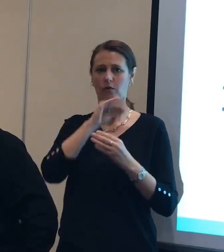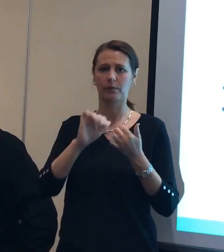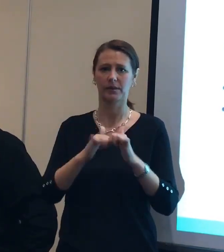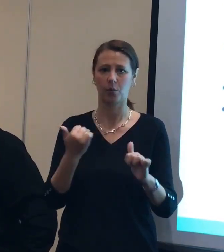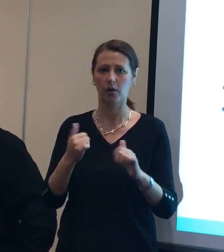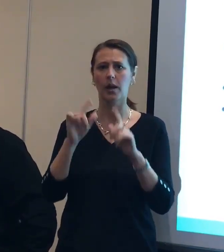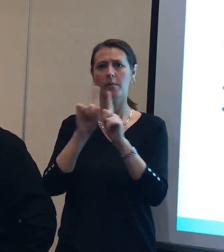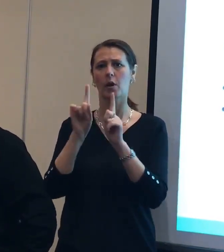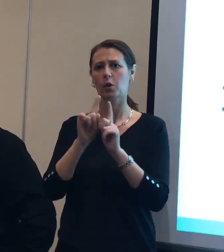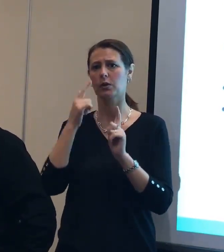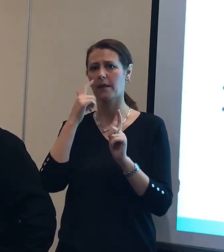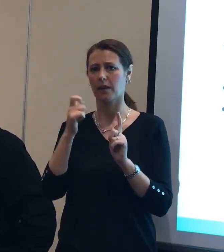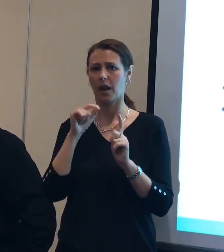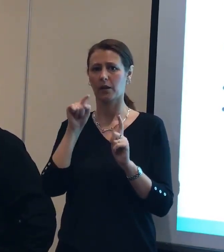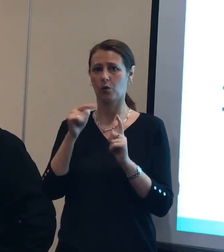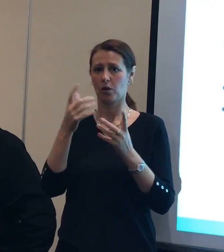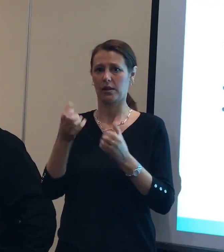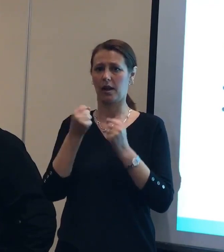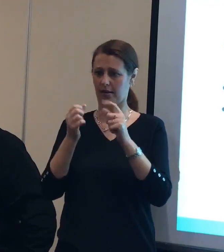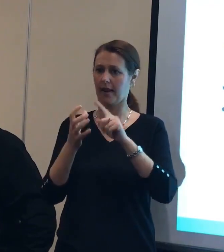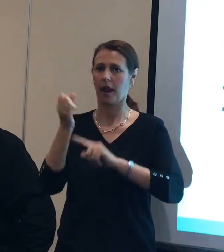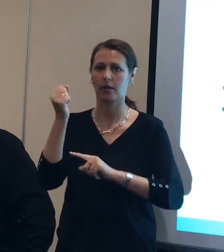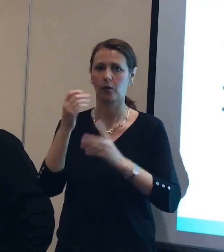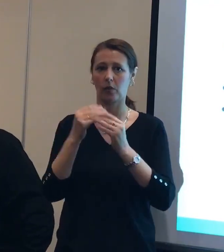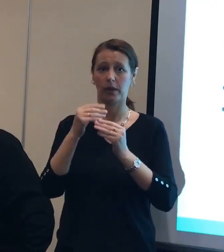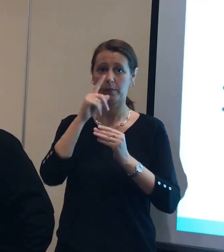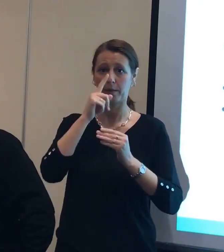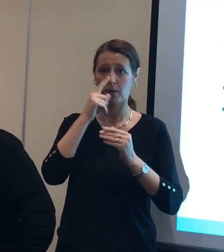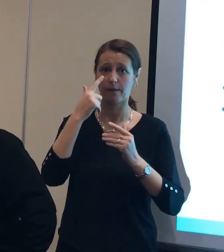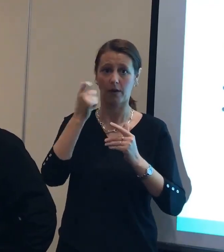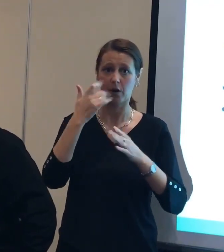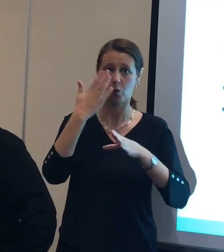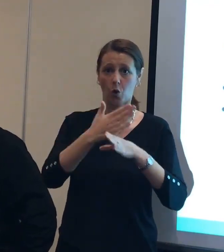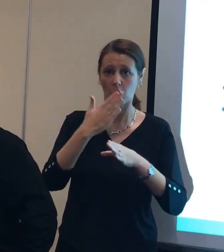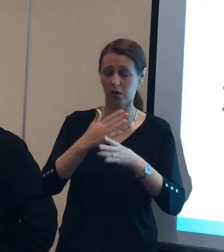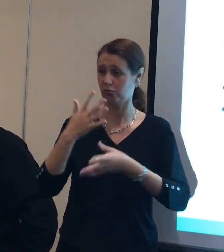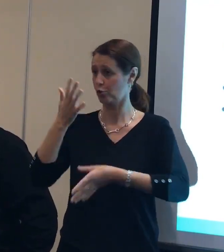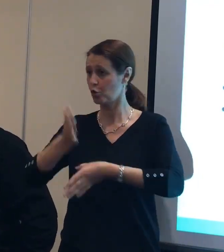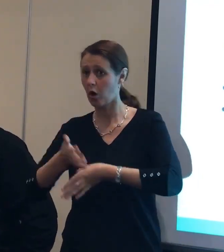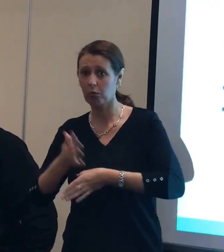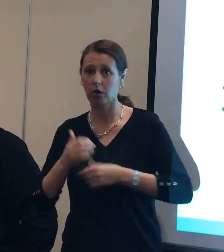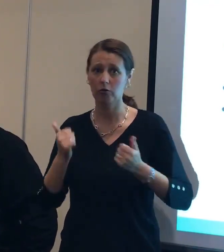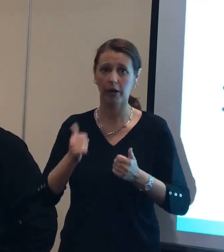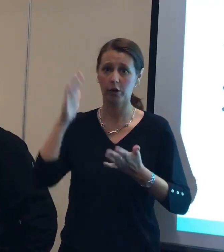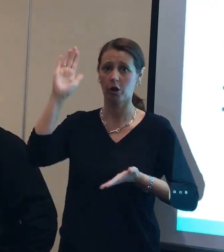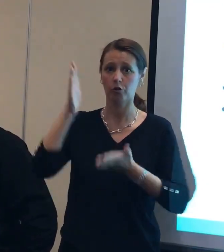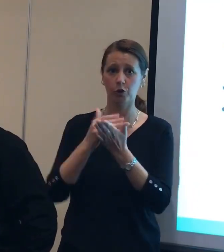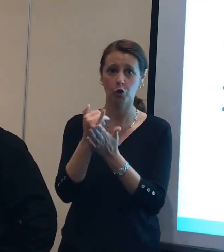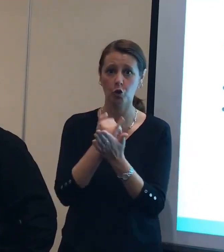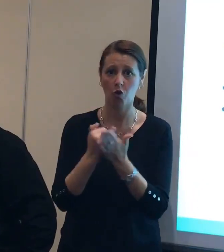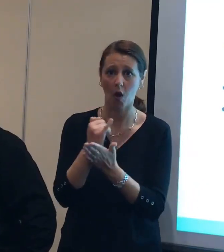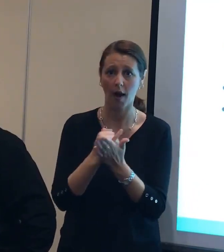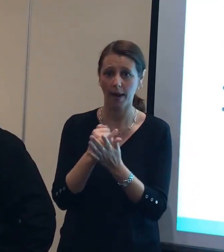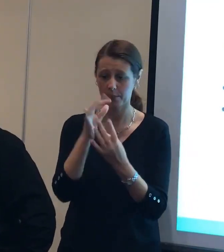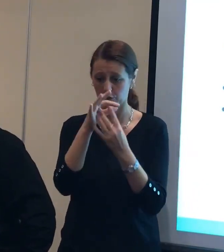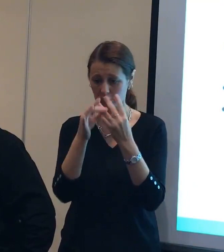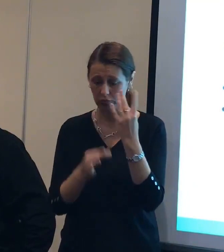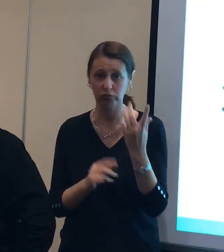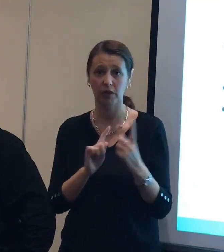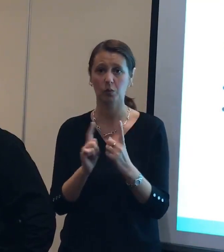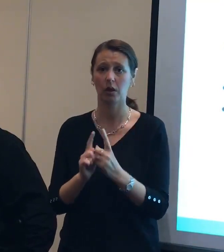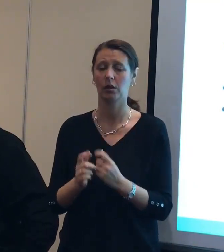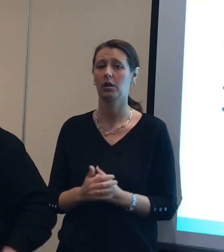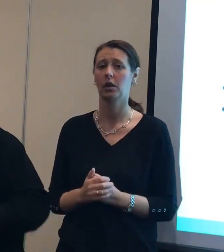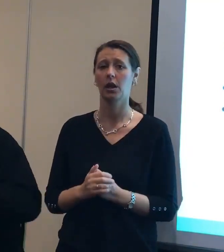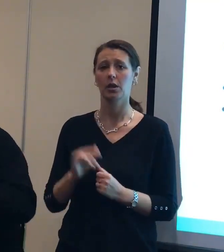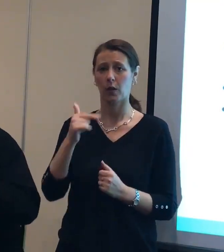also found that we're getting outcomes around helping people find work and jobs, reducing crime, and a whole range of other things as well.